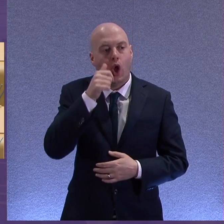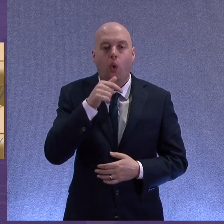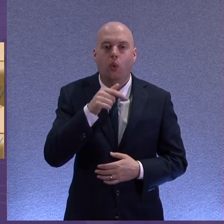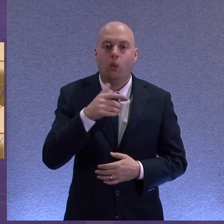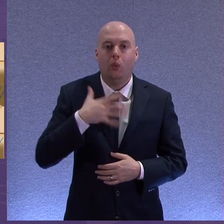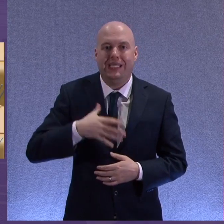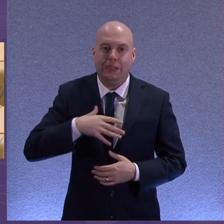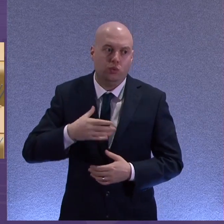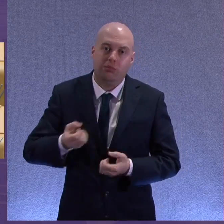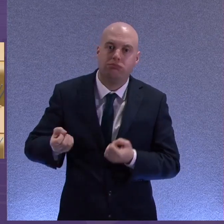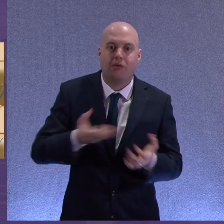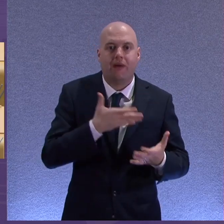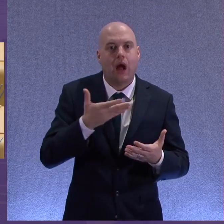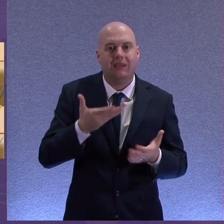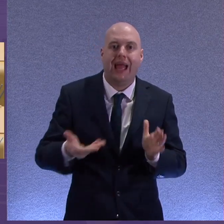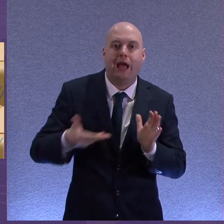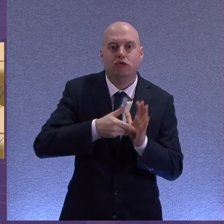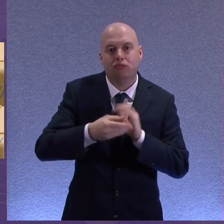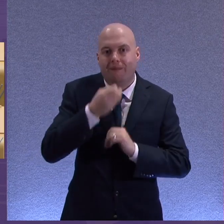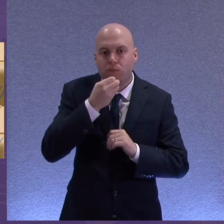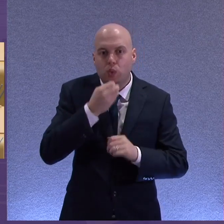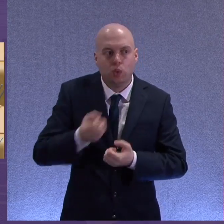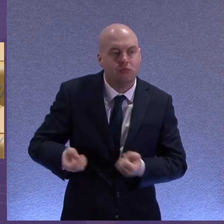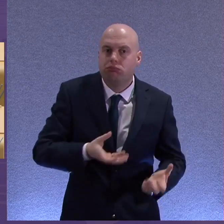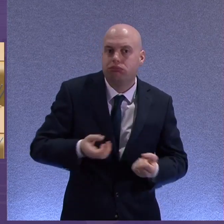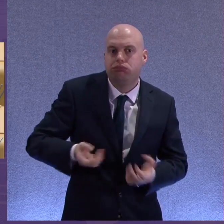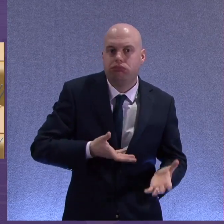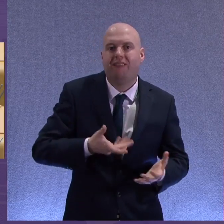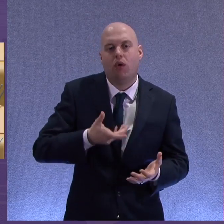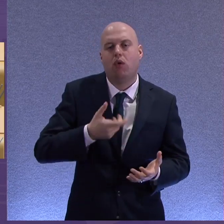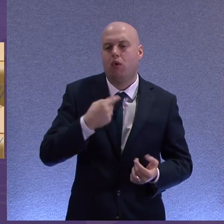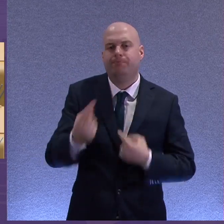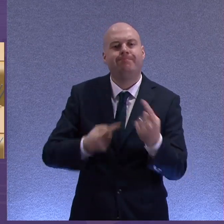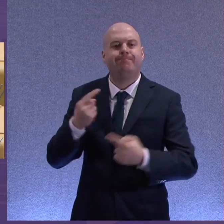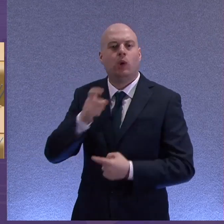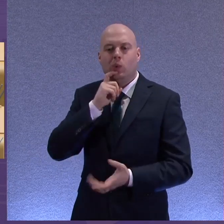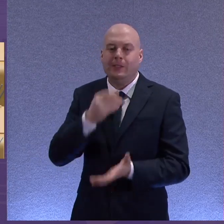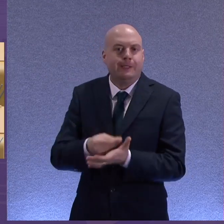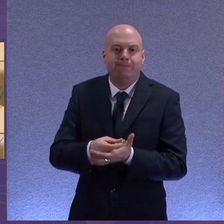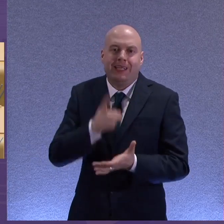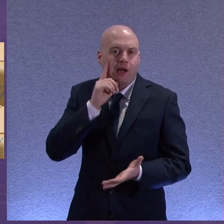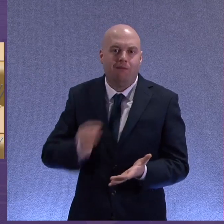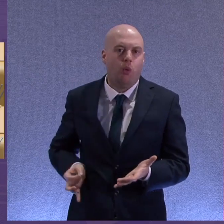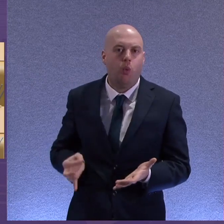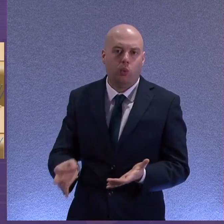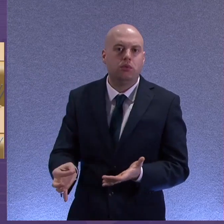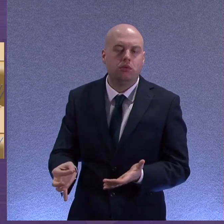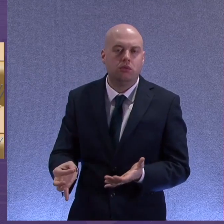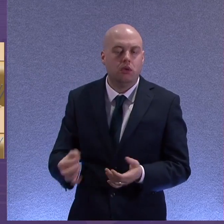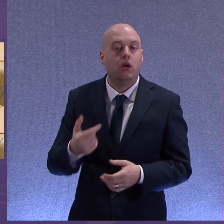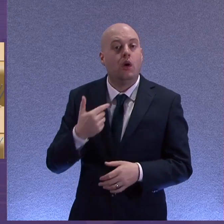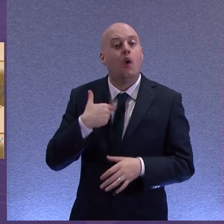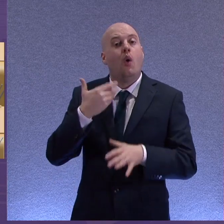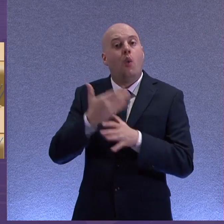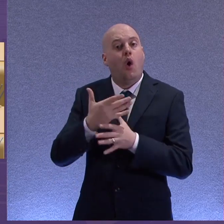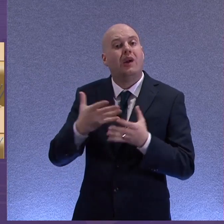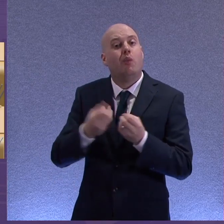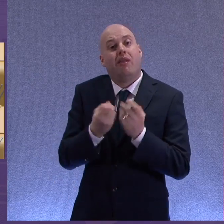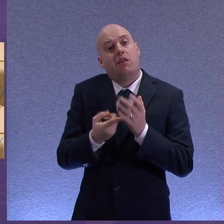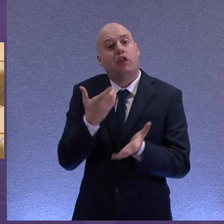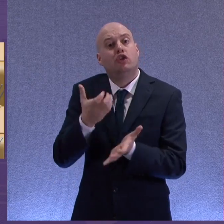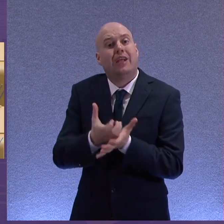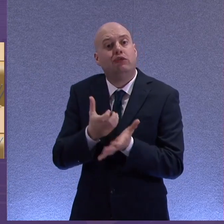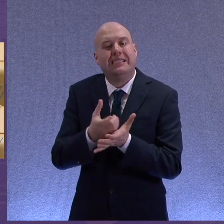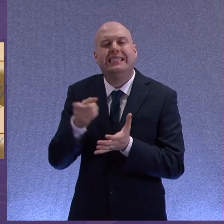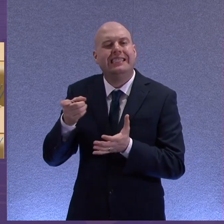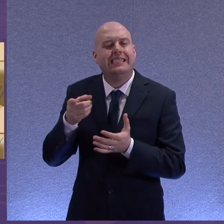are requiring it or facing that financial hardship. And again, we are working with Social Bite as well for those that are homeless, and they're actively at this point in